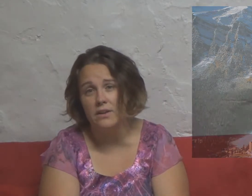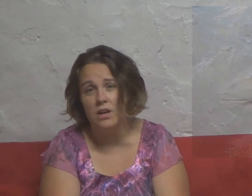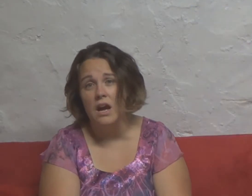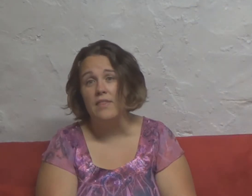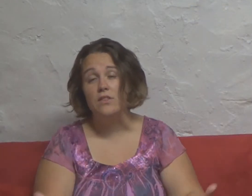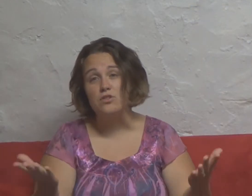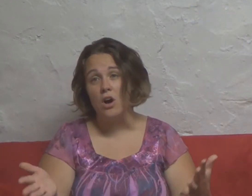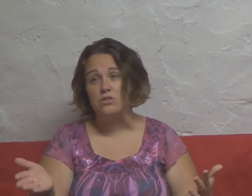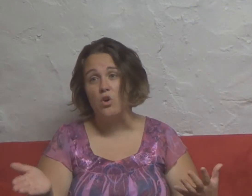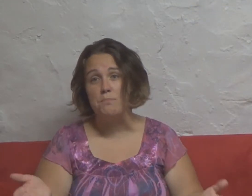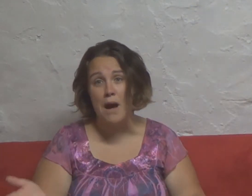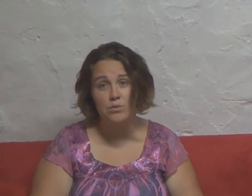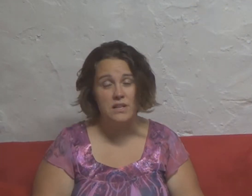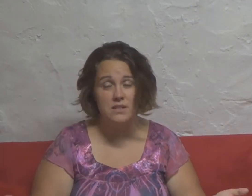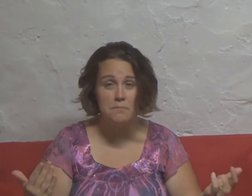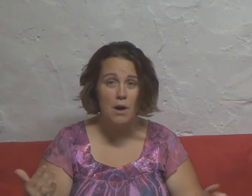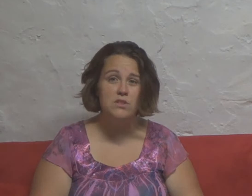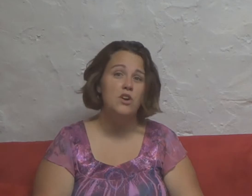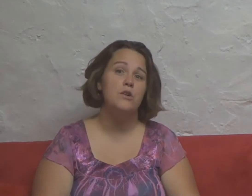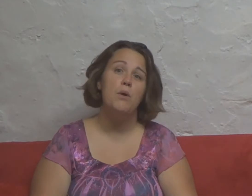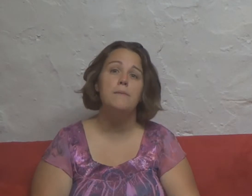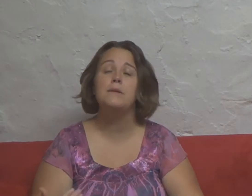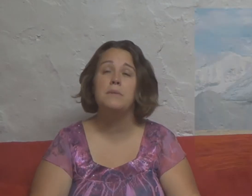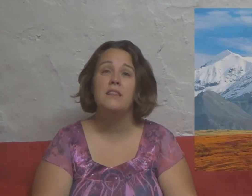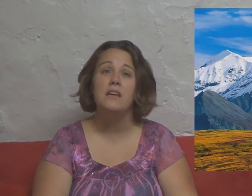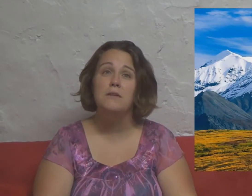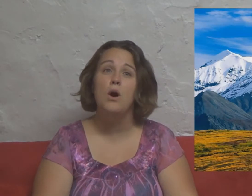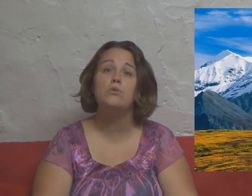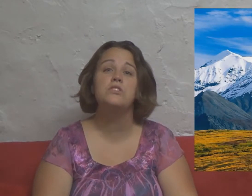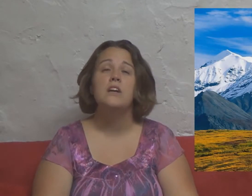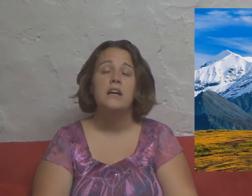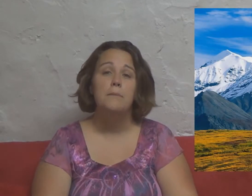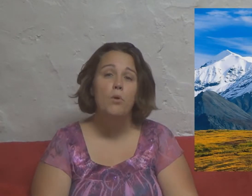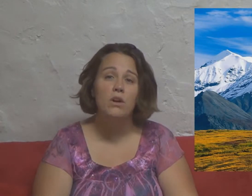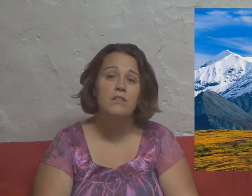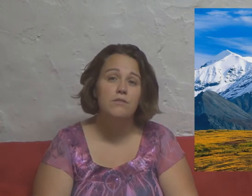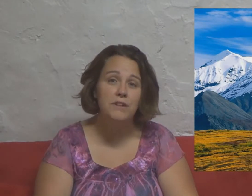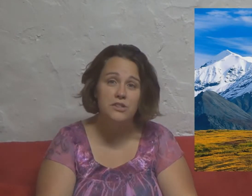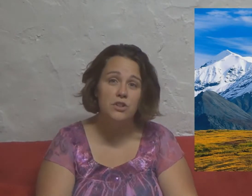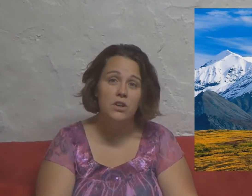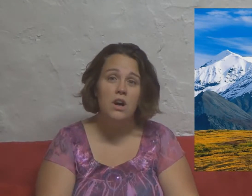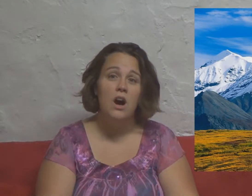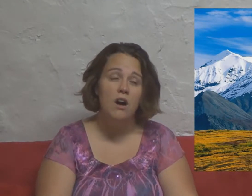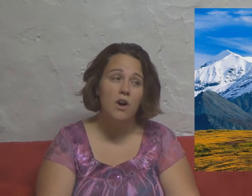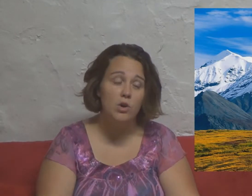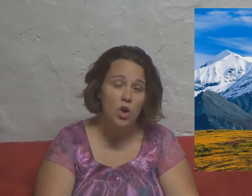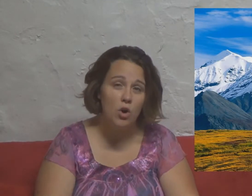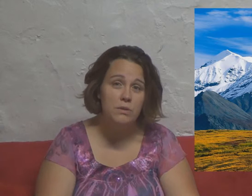planet. And then there's also mountains, and mountains are going to probably be the most important feature of our globe